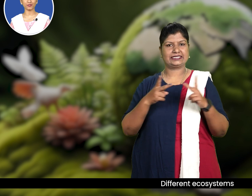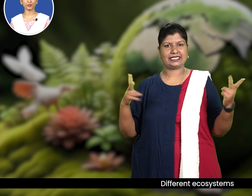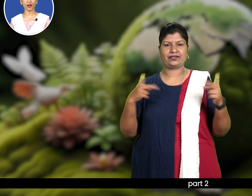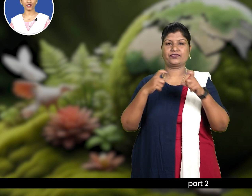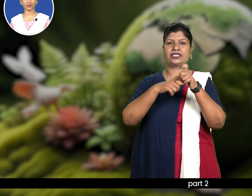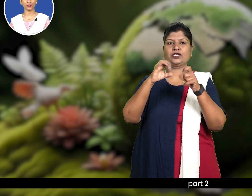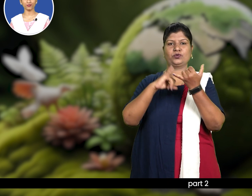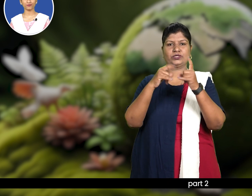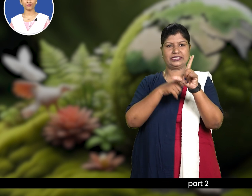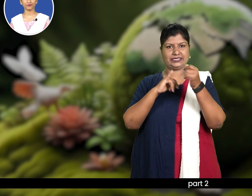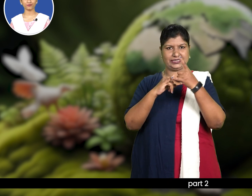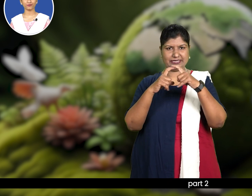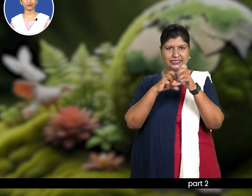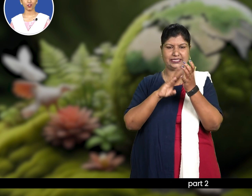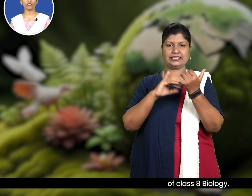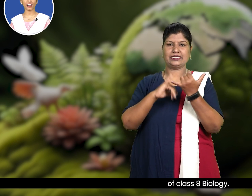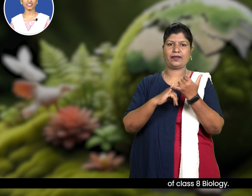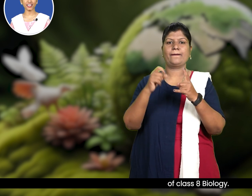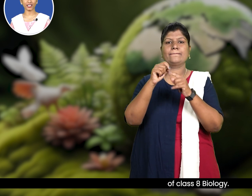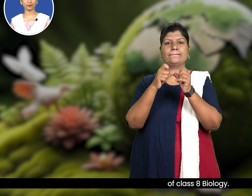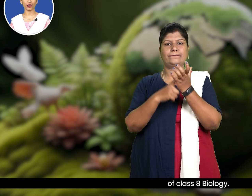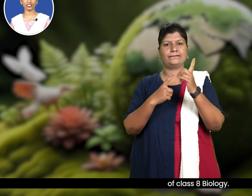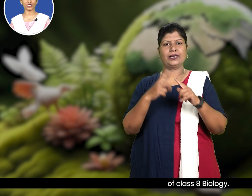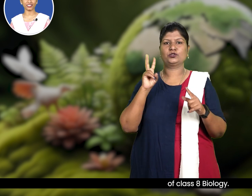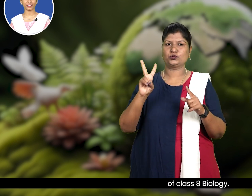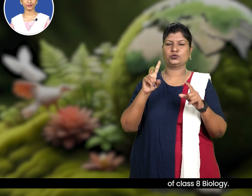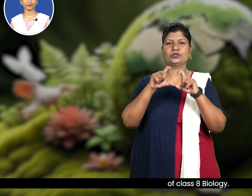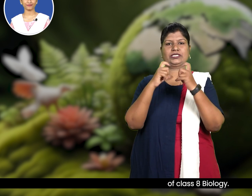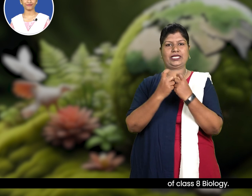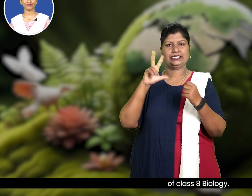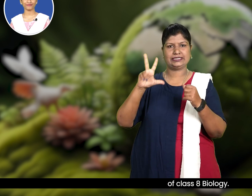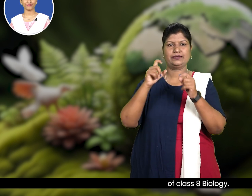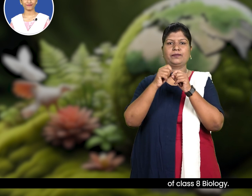Ecosystems Part 2 of Class 8 Biology.